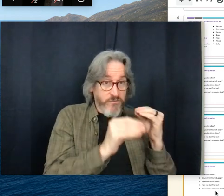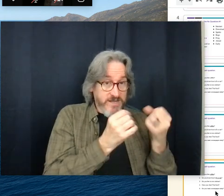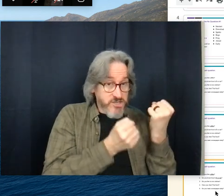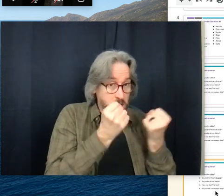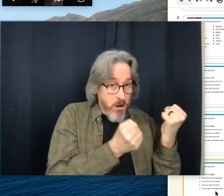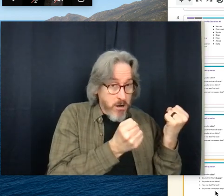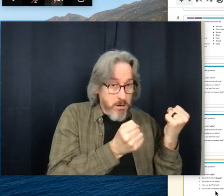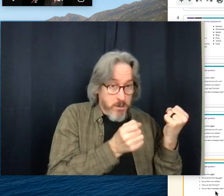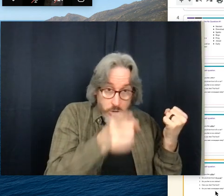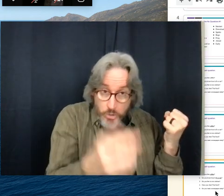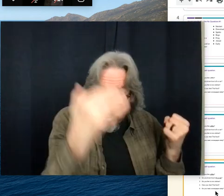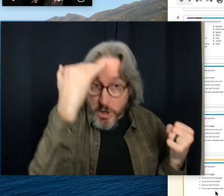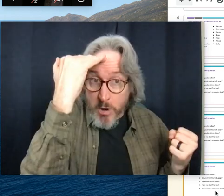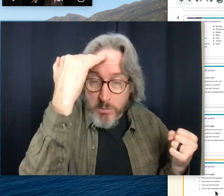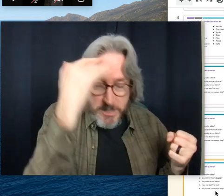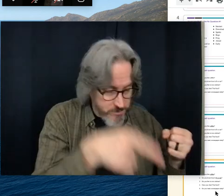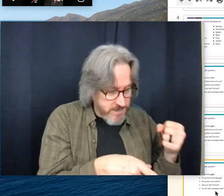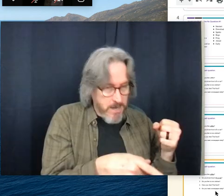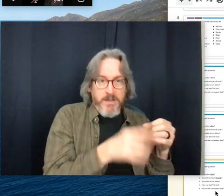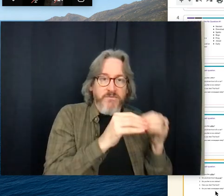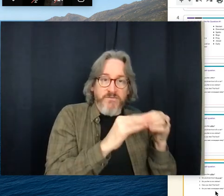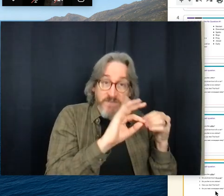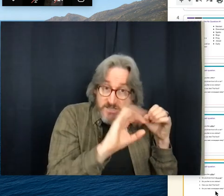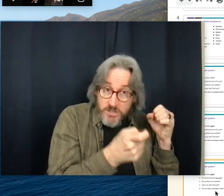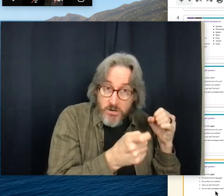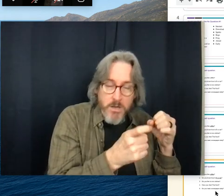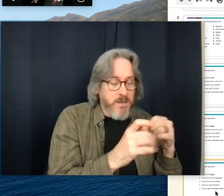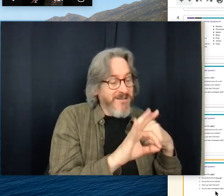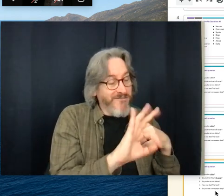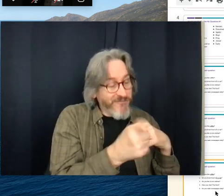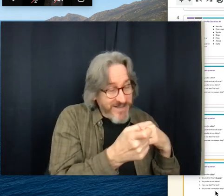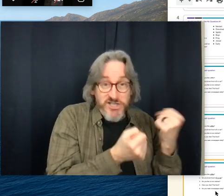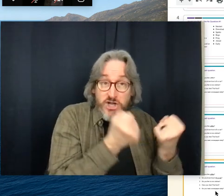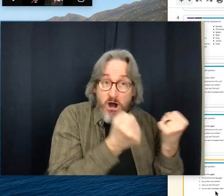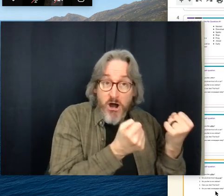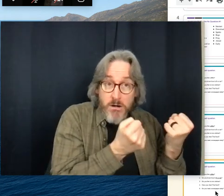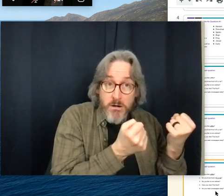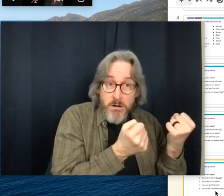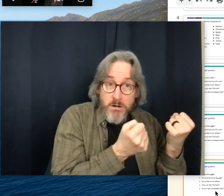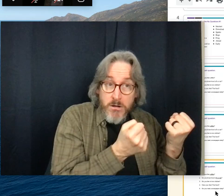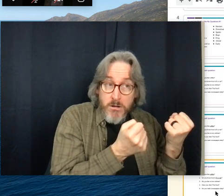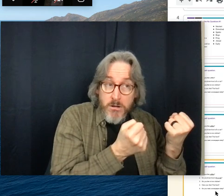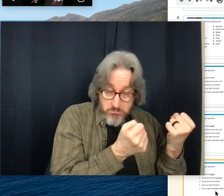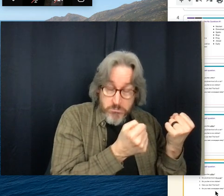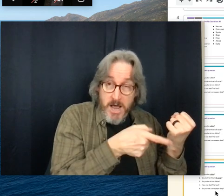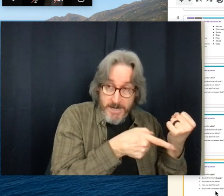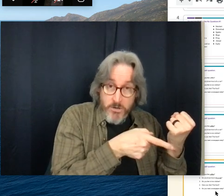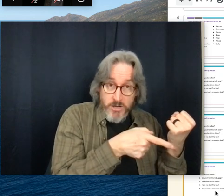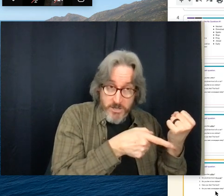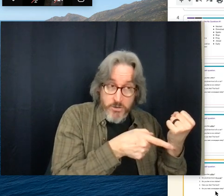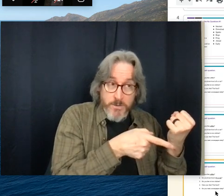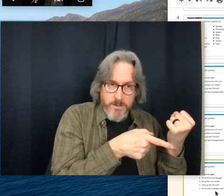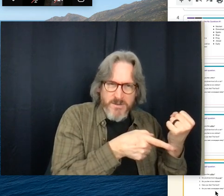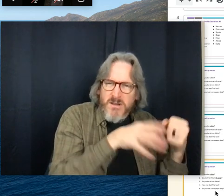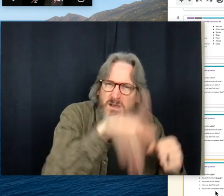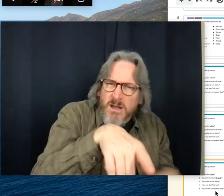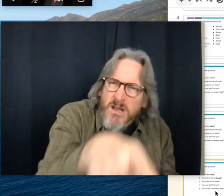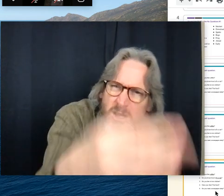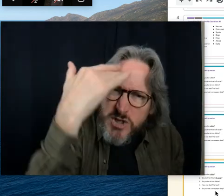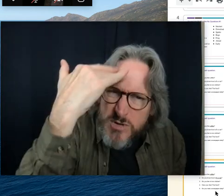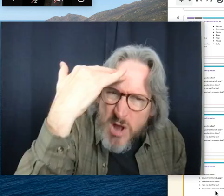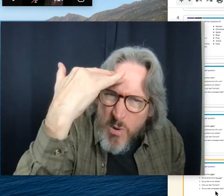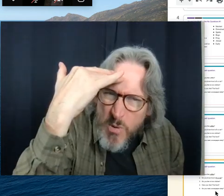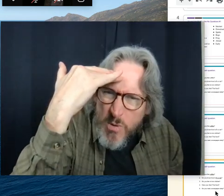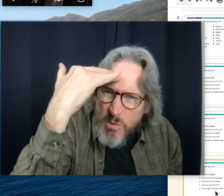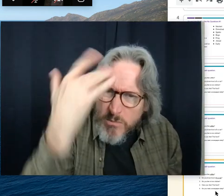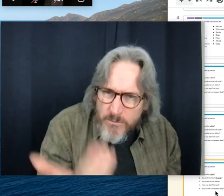So fix a car, here's my topic. Fix a car. Got it? Okay, you know what I'm talking about.